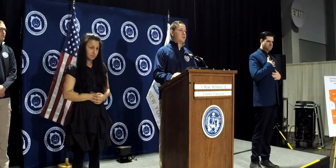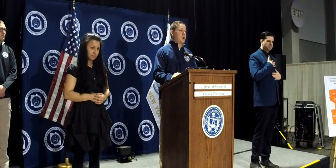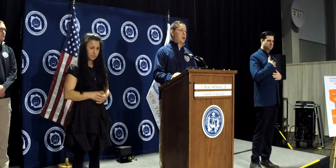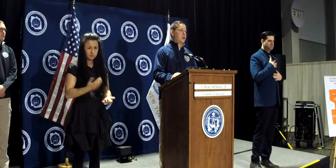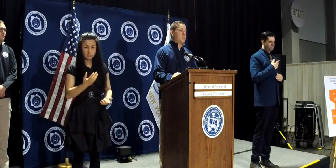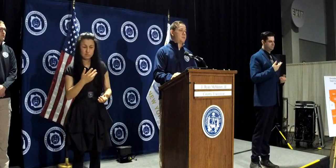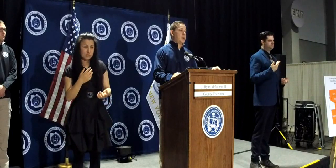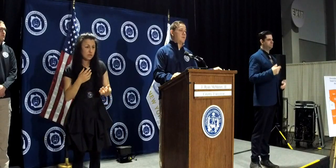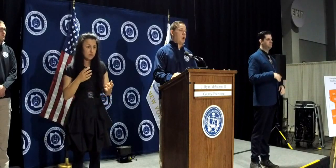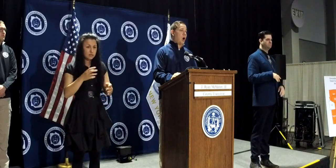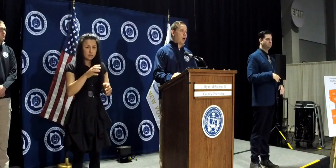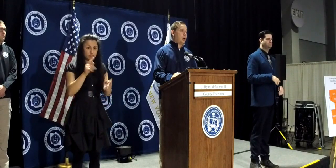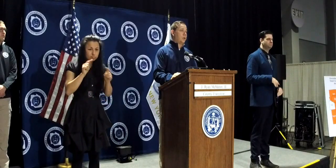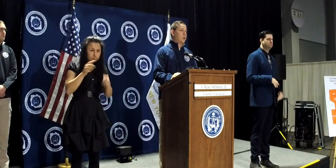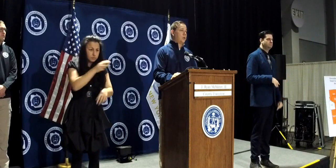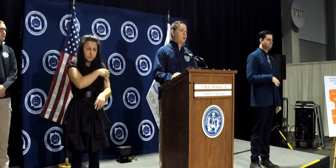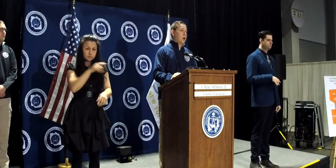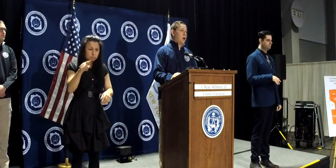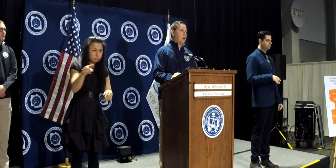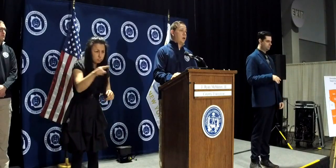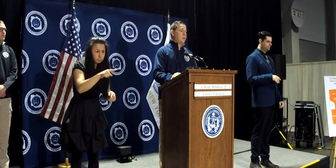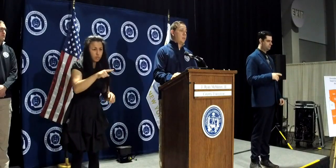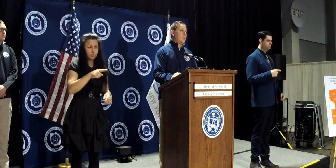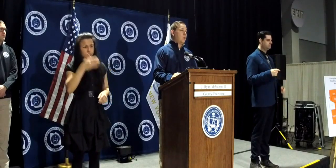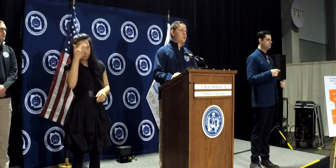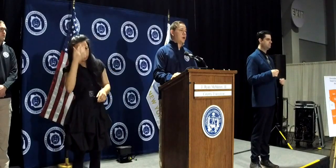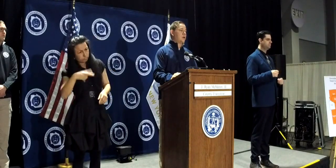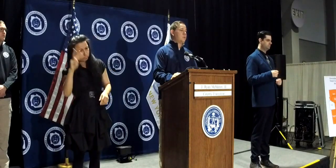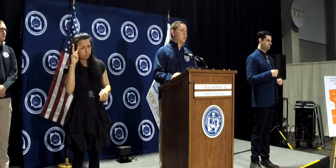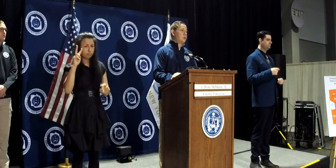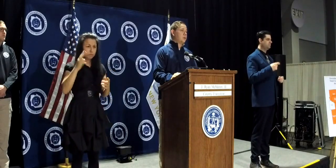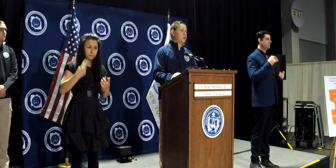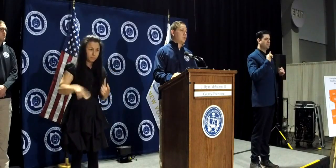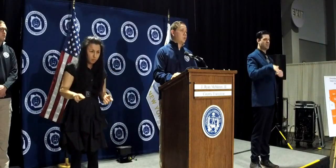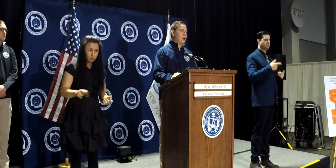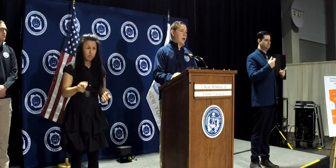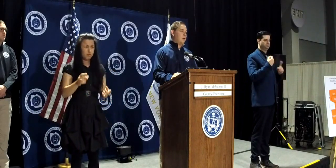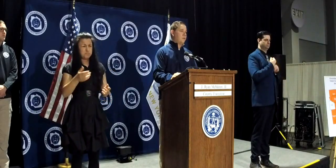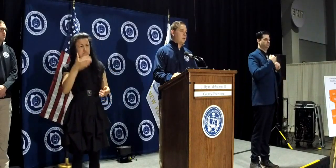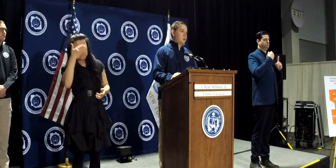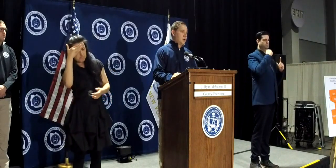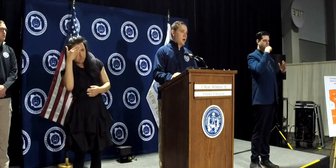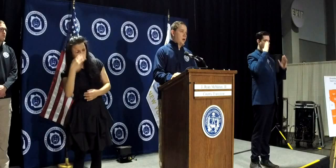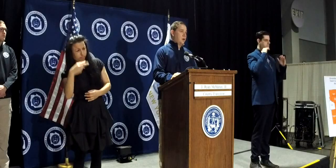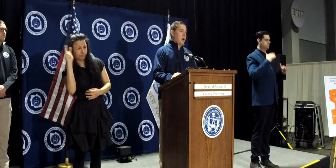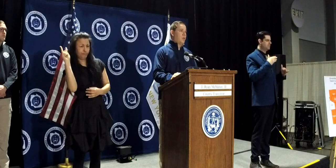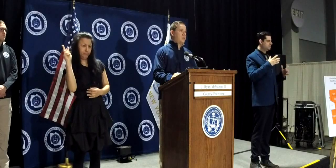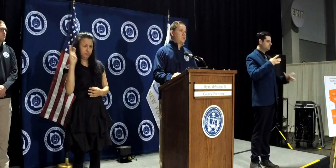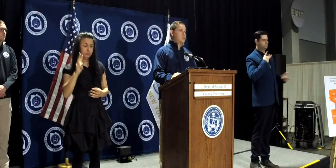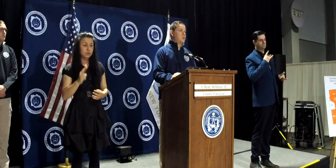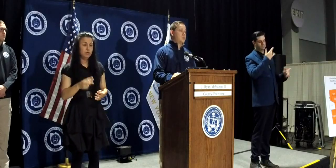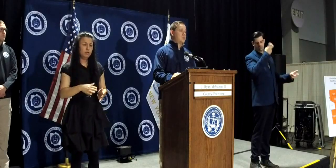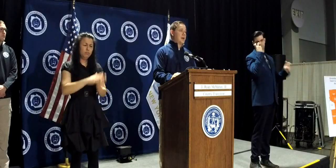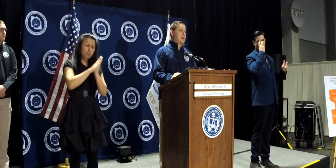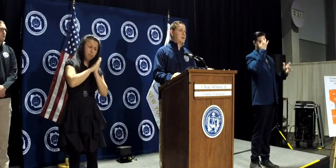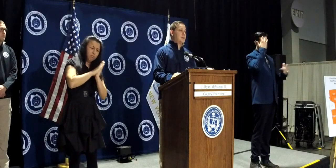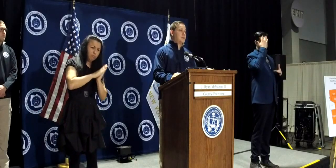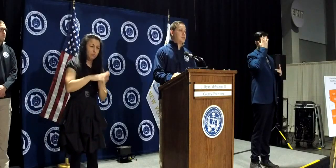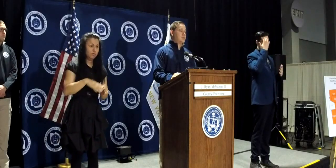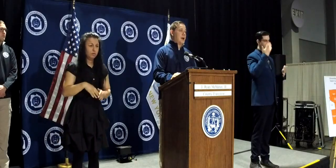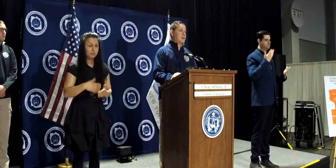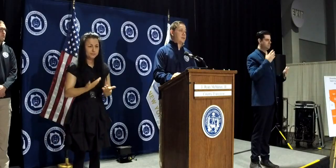comes on strong, it comes on hard, and those in our community who have health issues